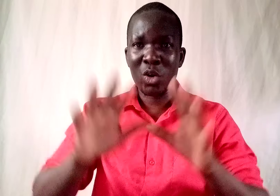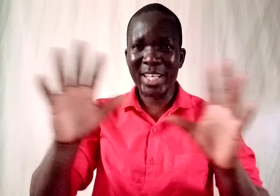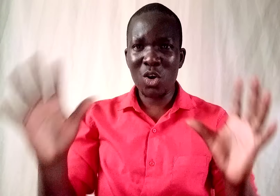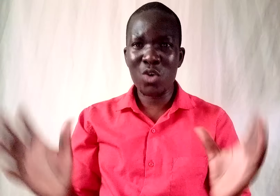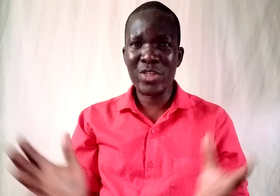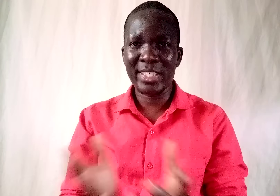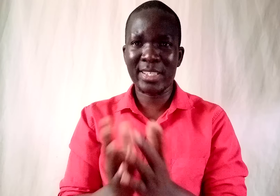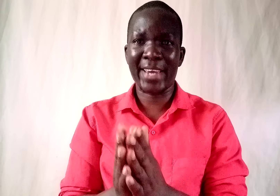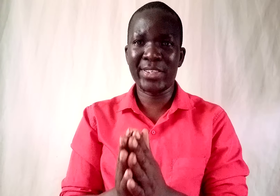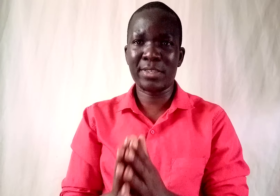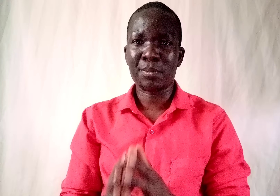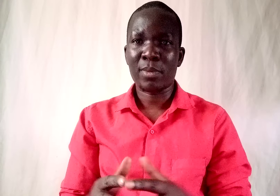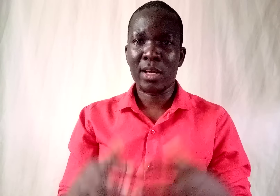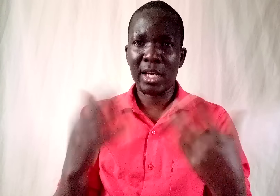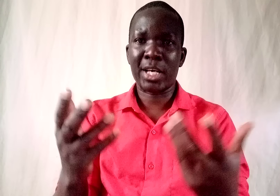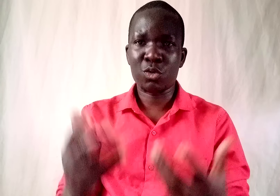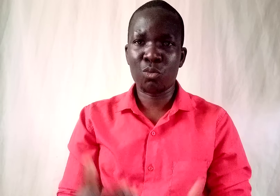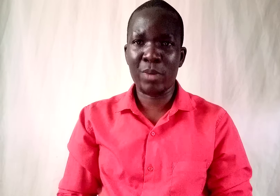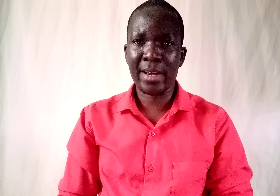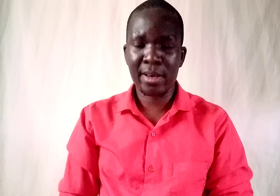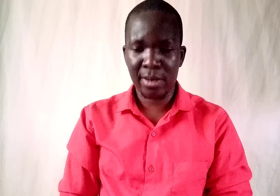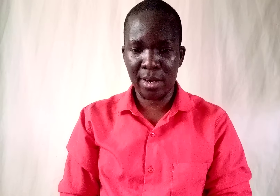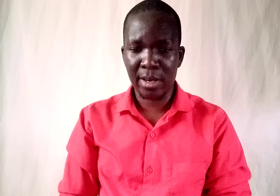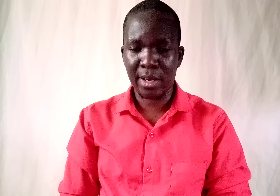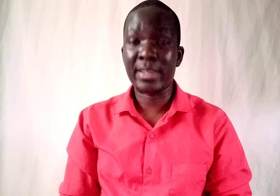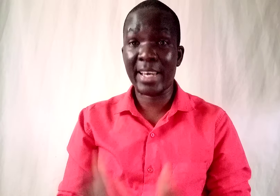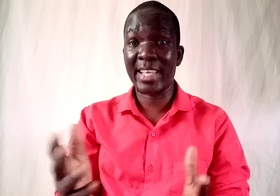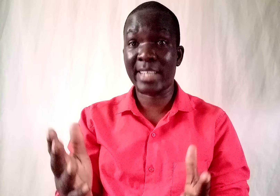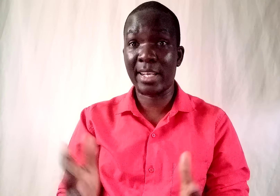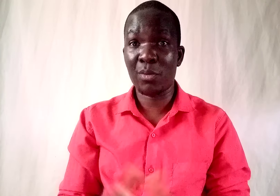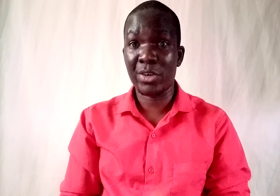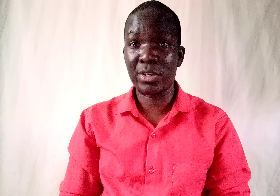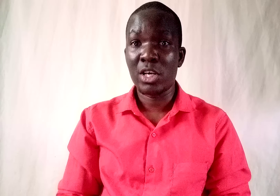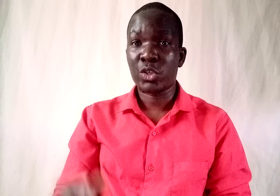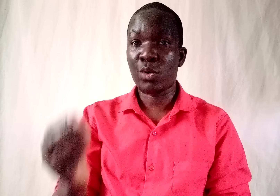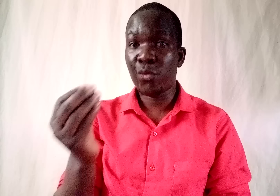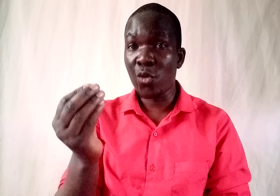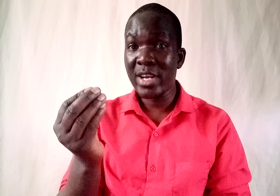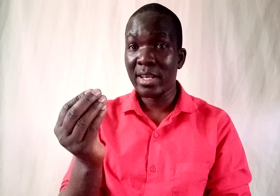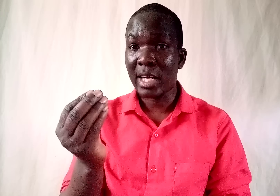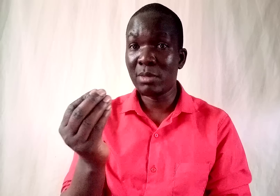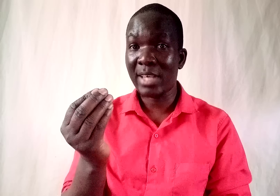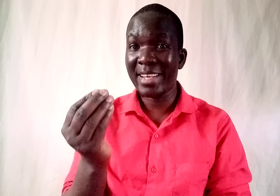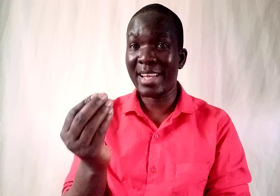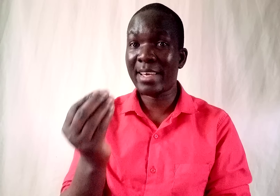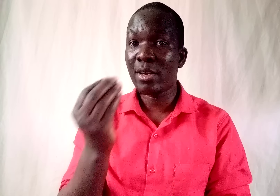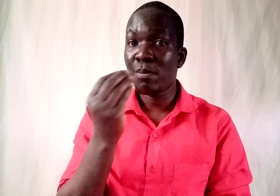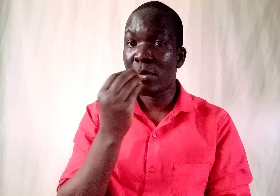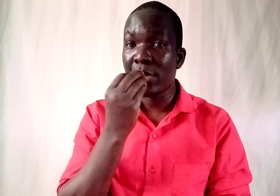collect all these signs to make the Kenyan sign language. So food can be signed like